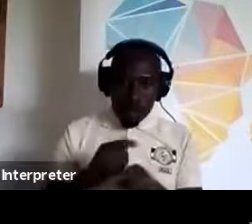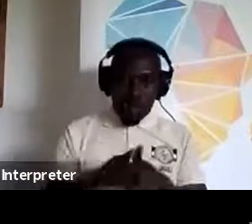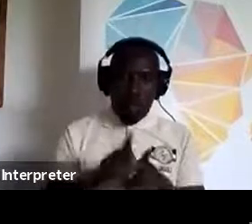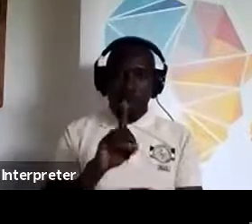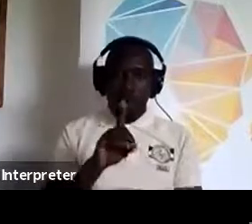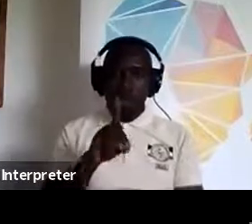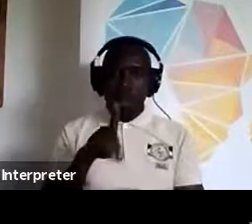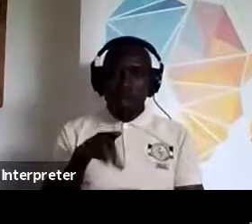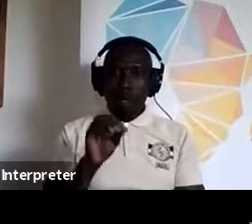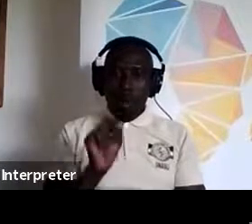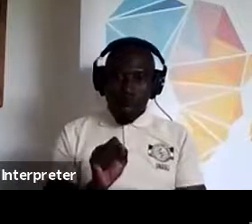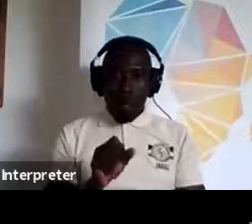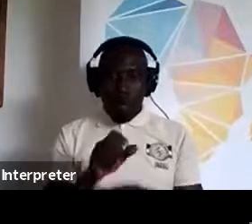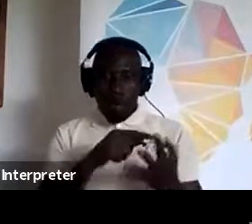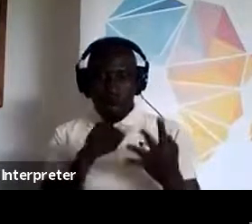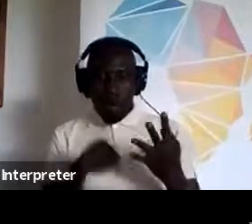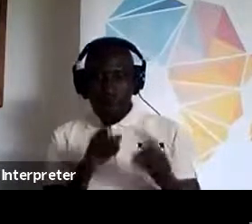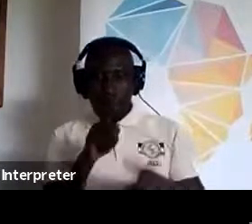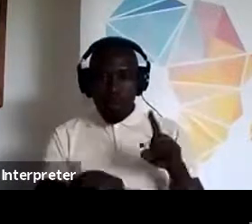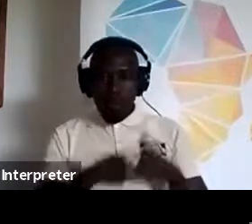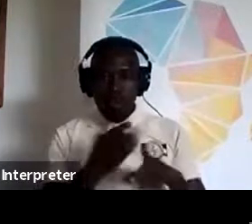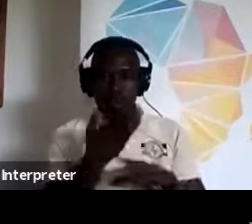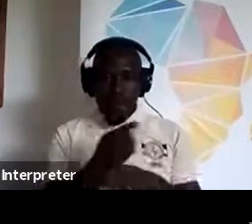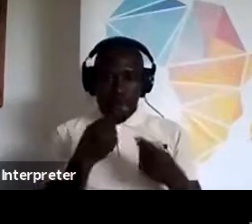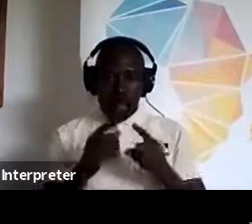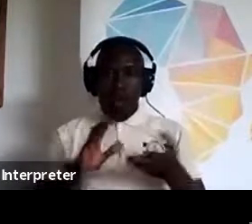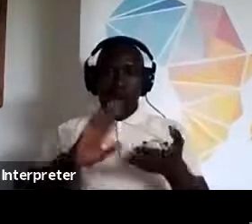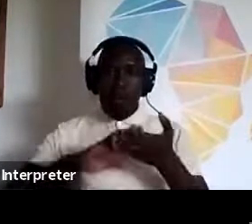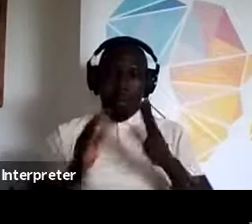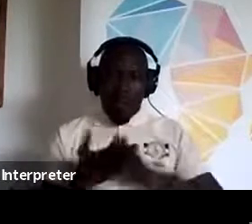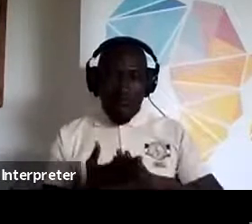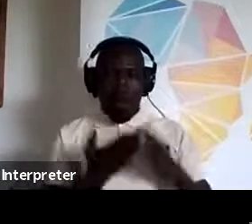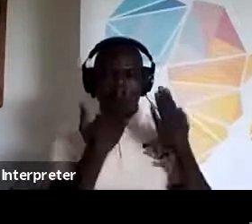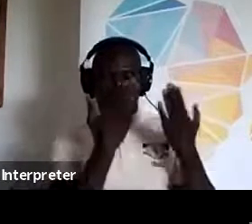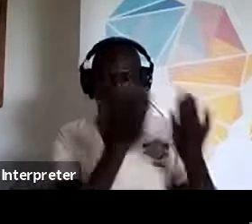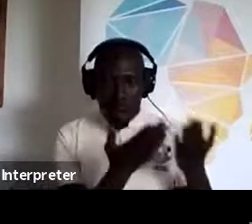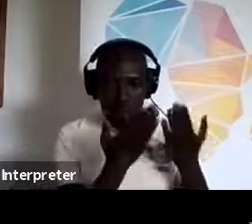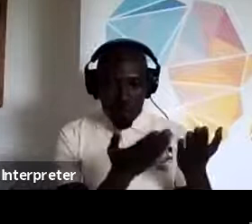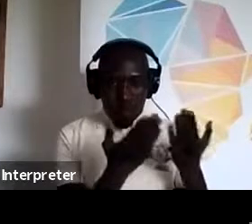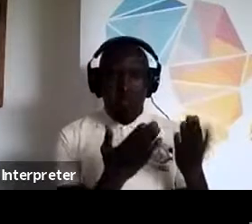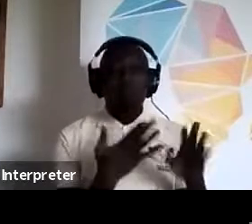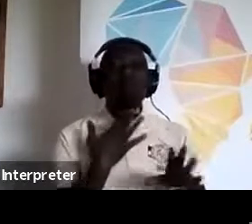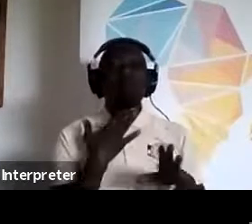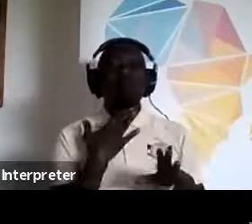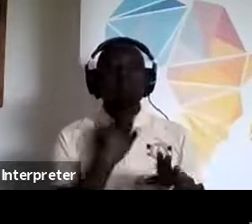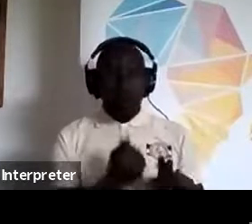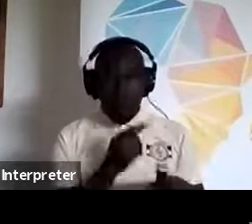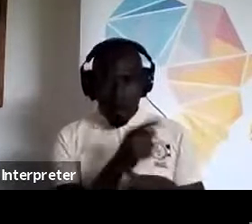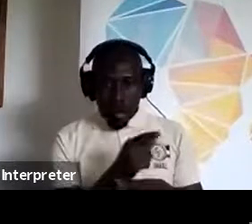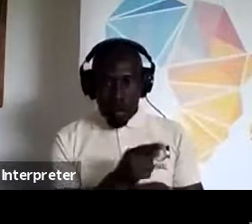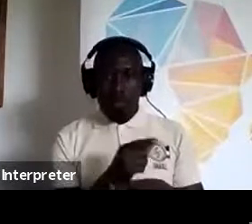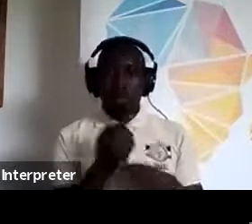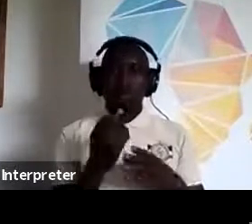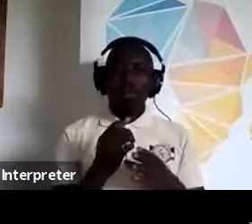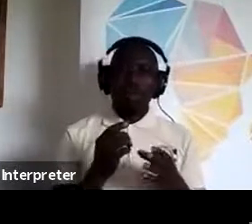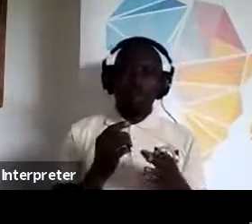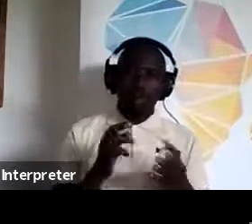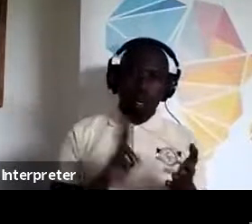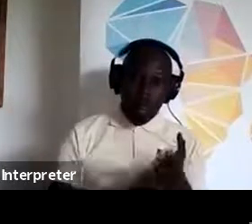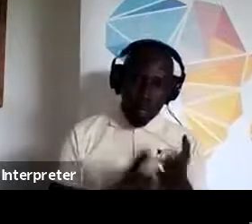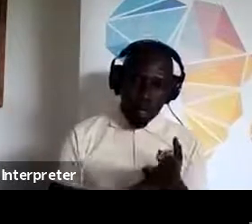among the participants, we have different stakeholders, the journalists, we need to get telecom companies, but there are different